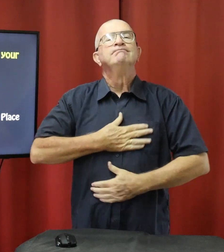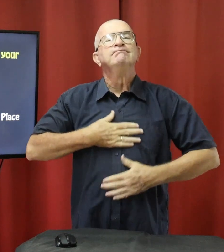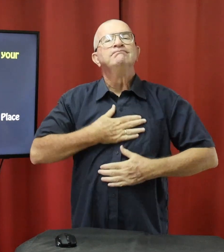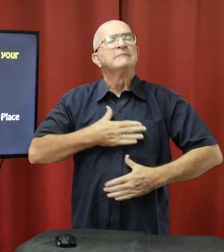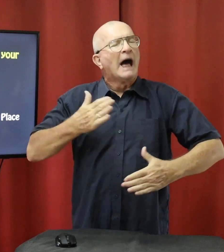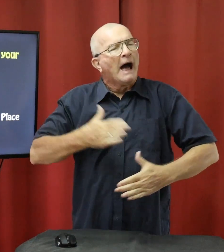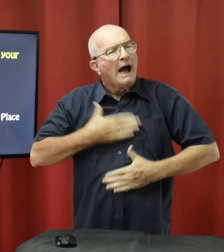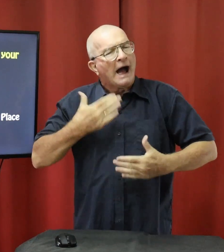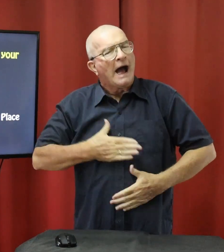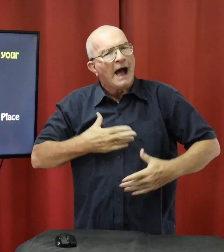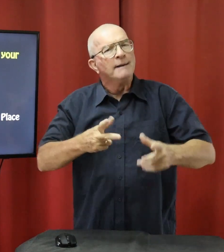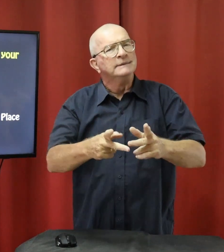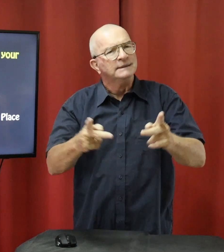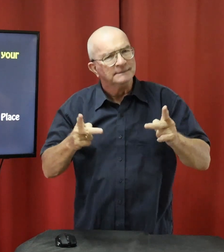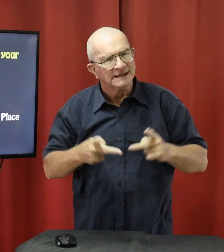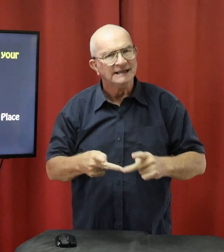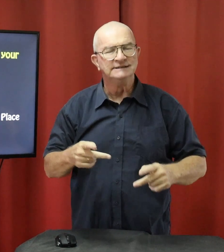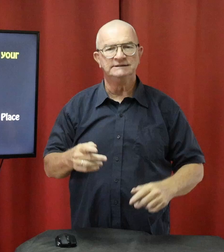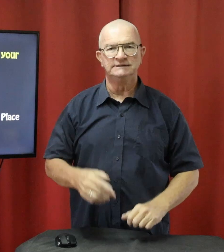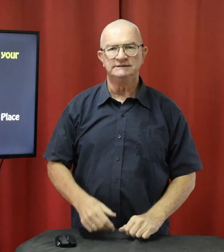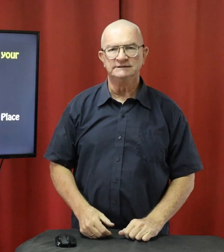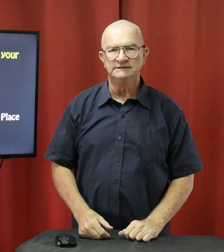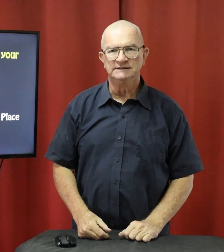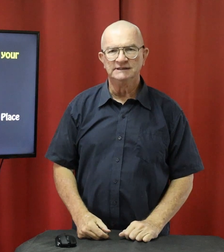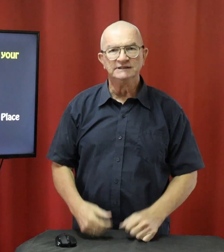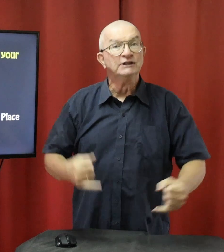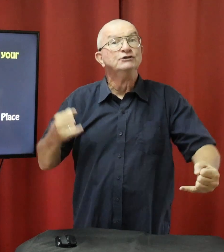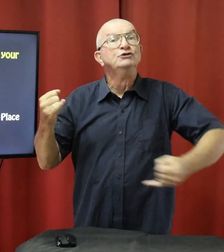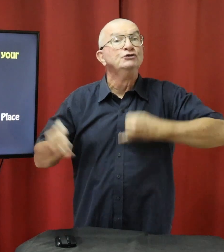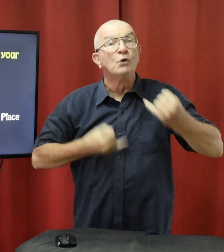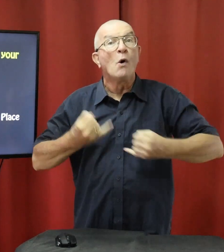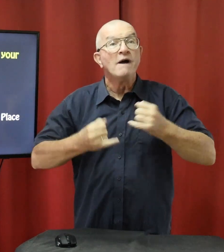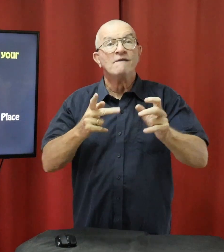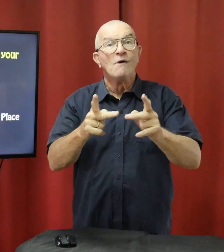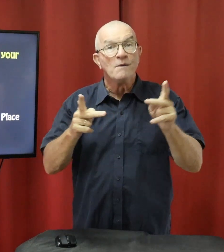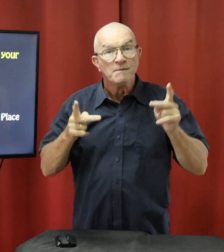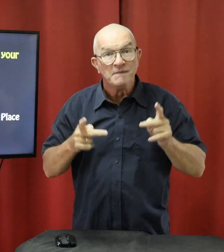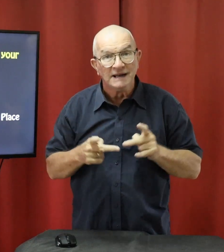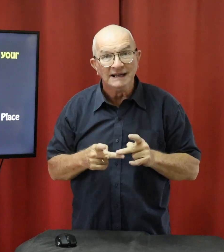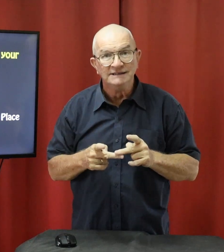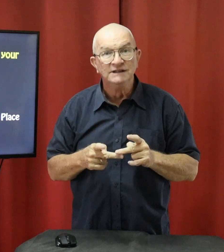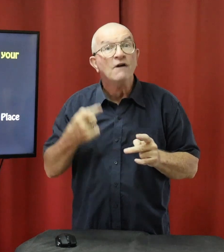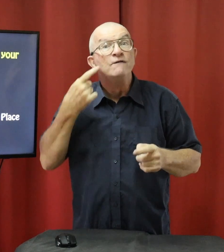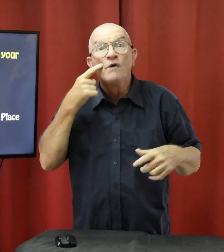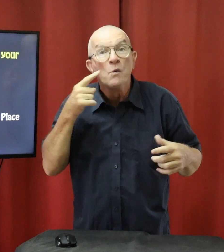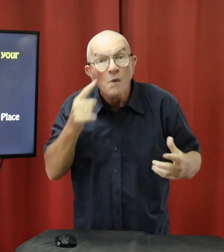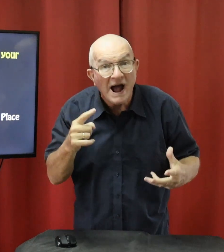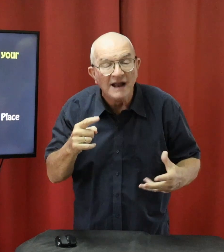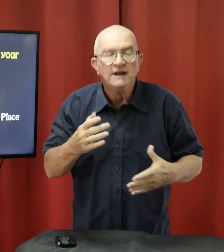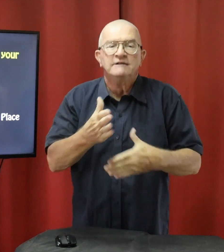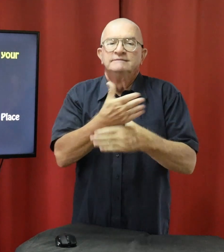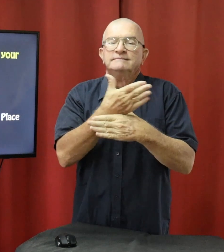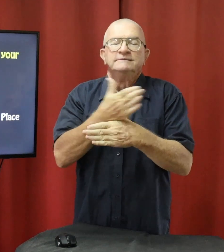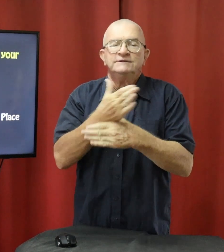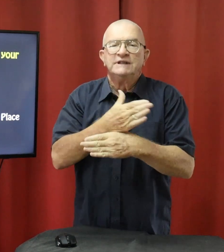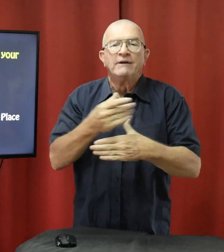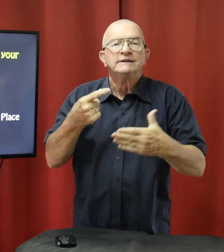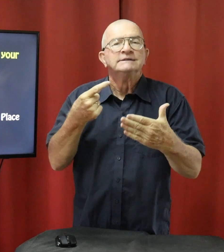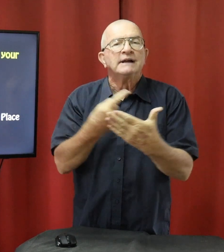So the church is a happy place, a joyful place for what? For sharing the